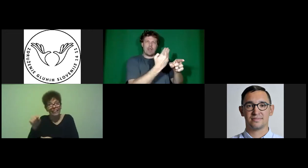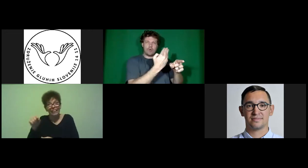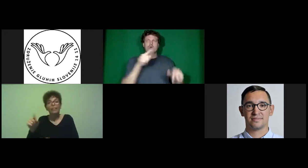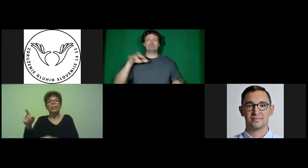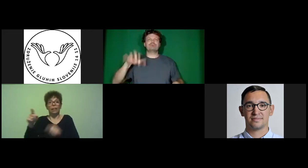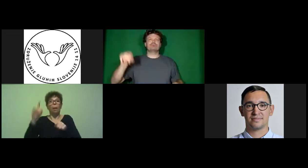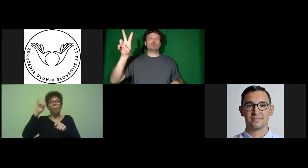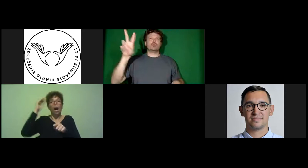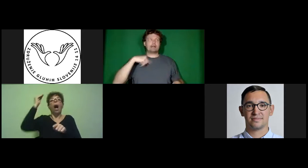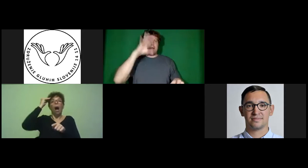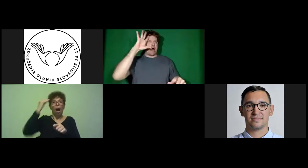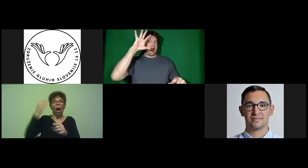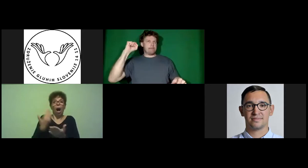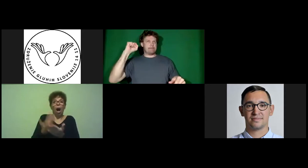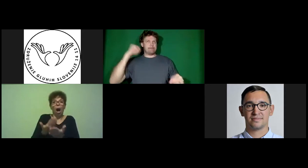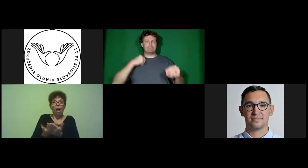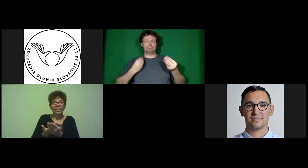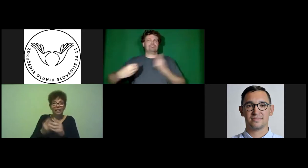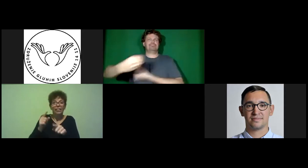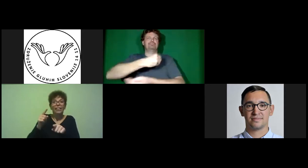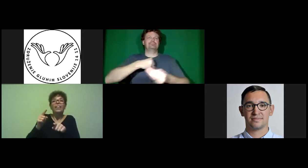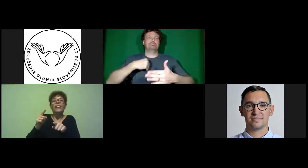some gestures, some hand